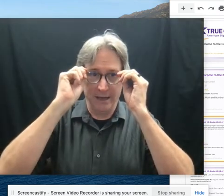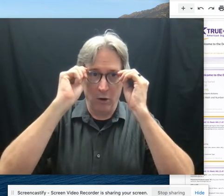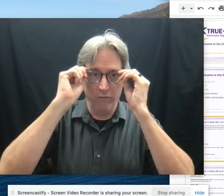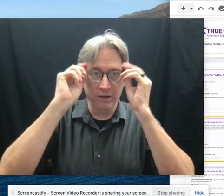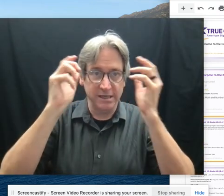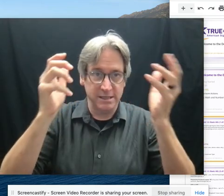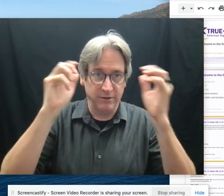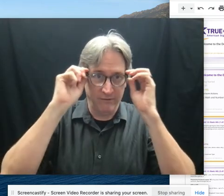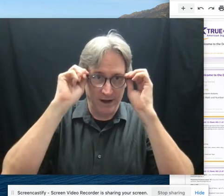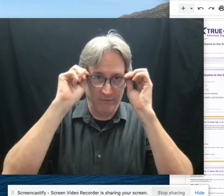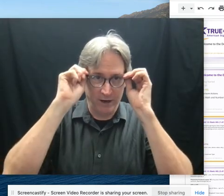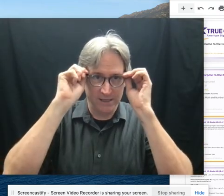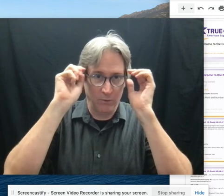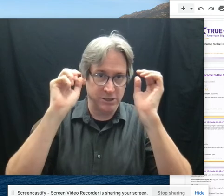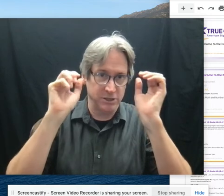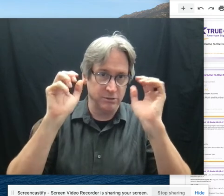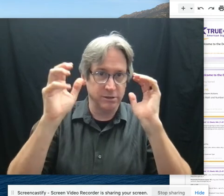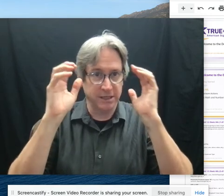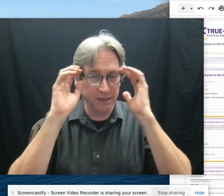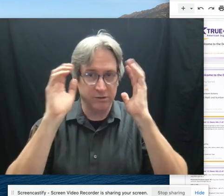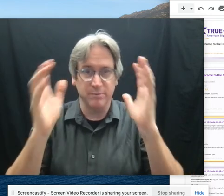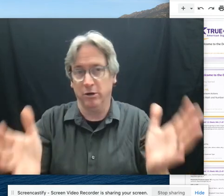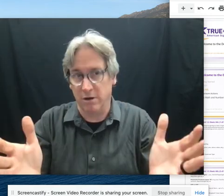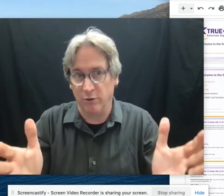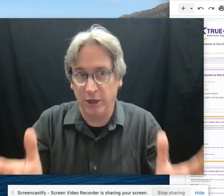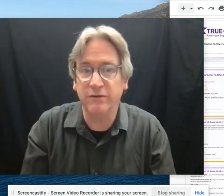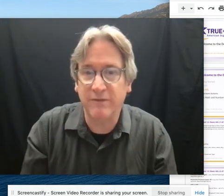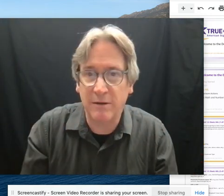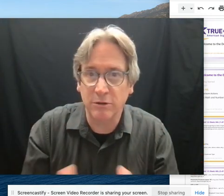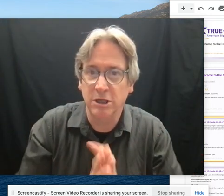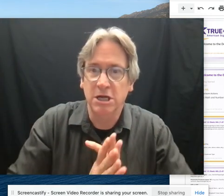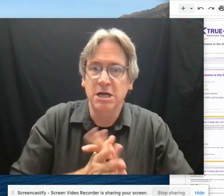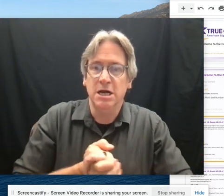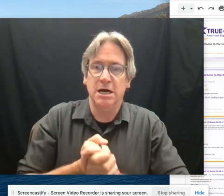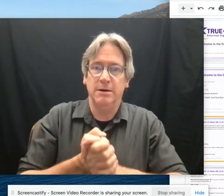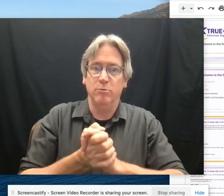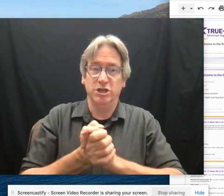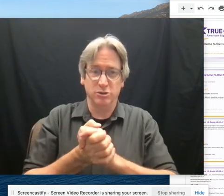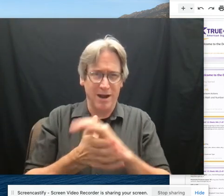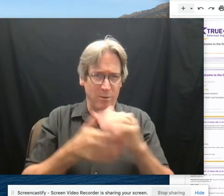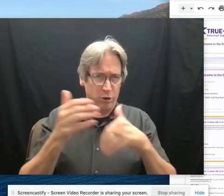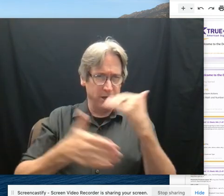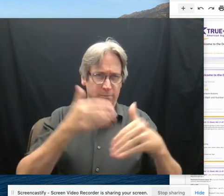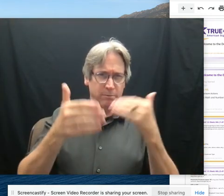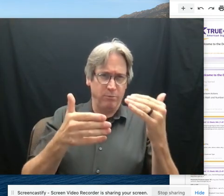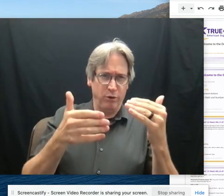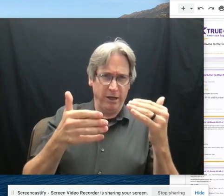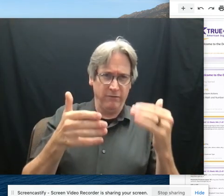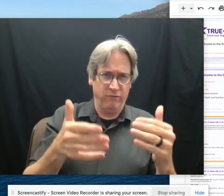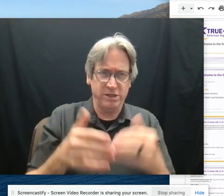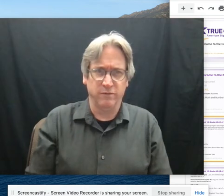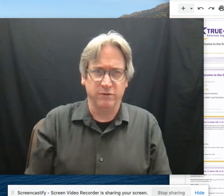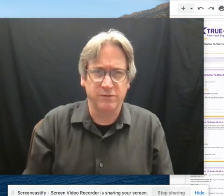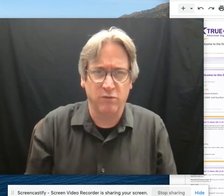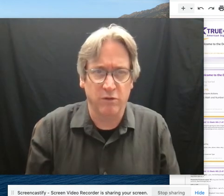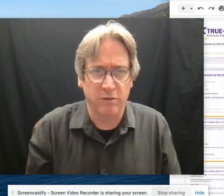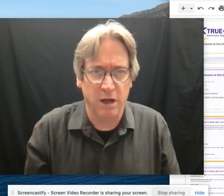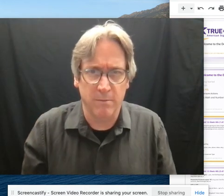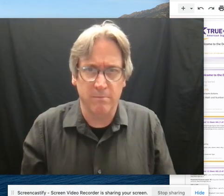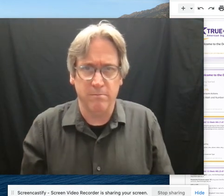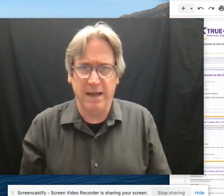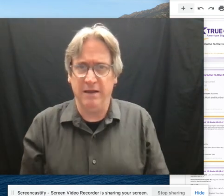and make it overly simplified for ASL 1 students. I think there's a middle ground we could have found, which is why I'm working on putting in voiceovers